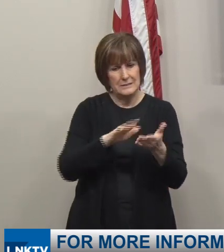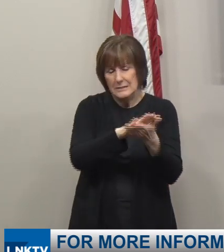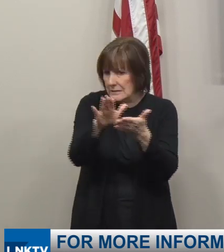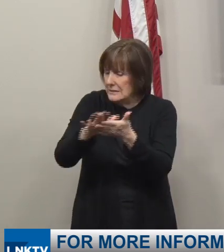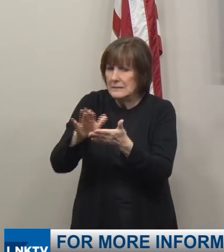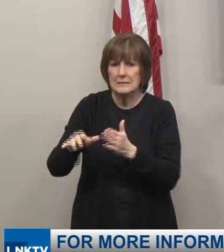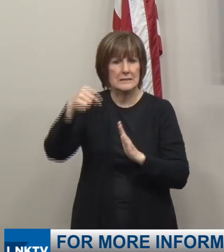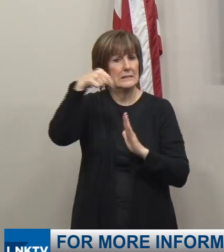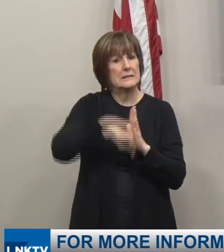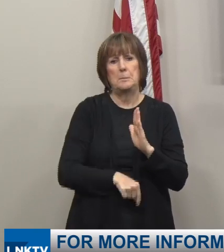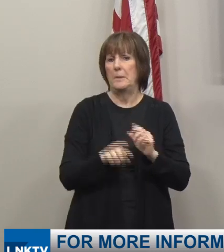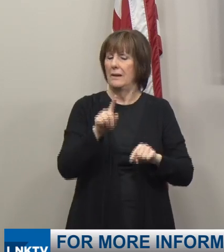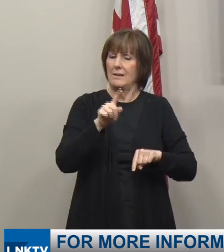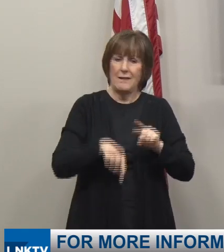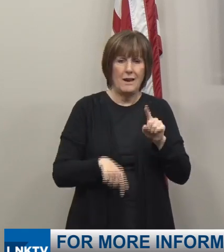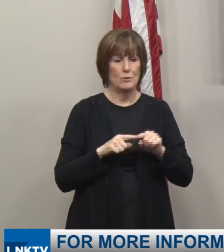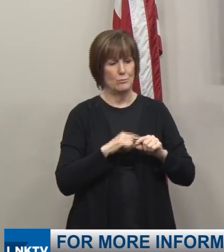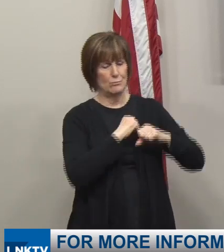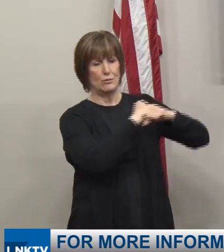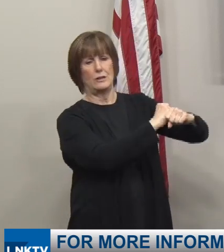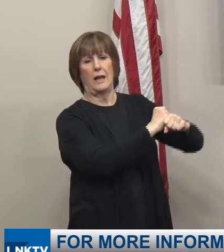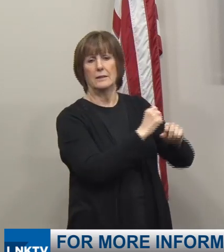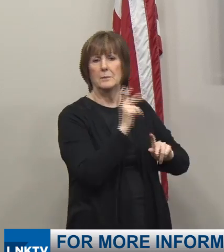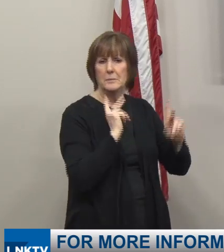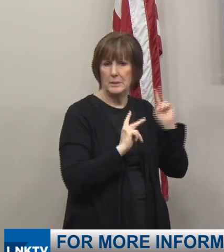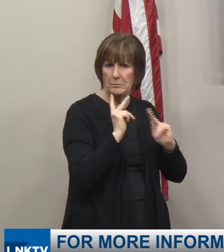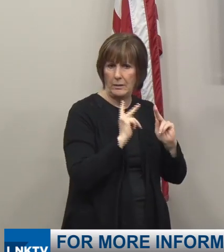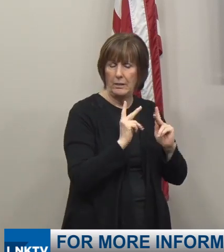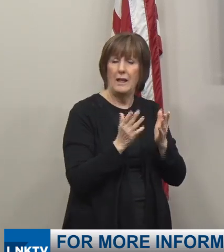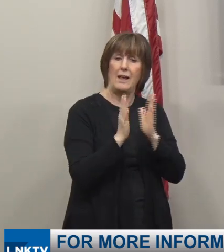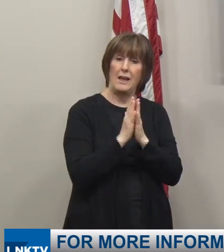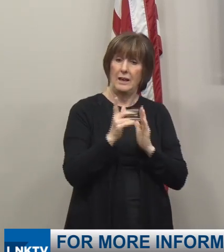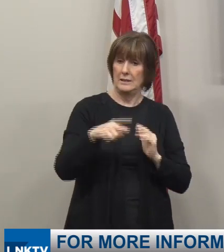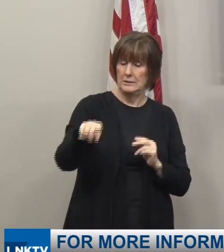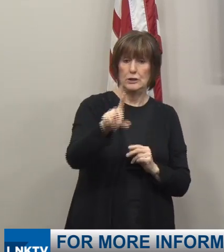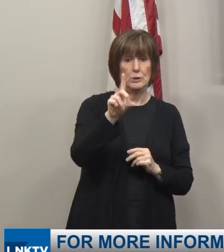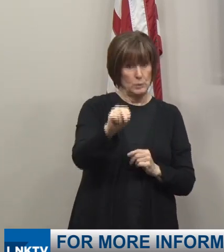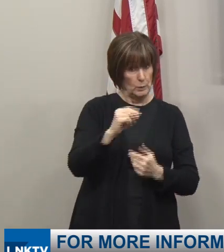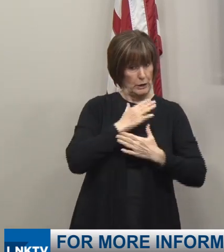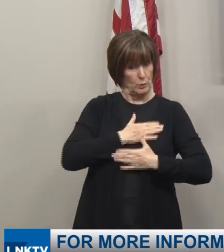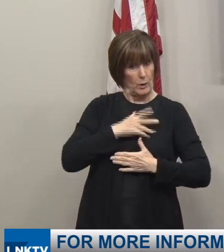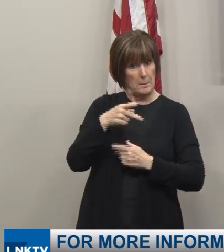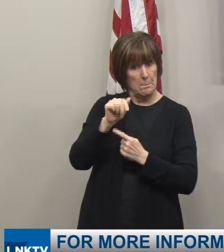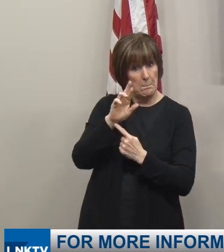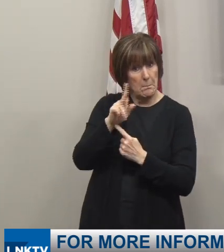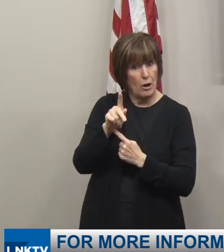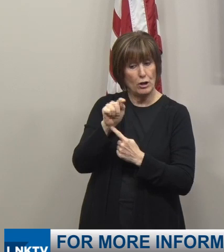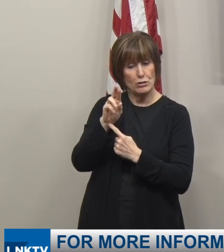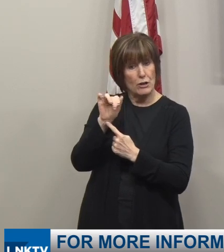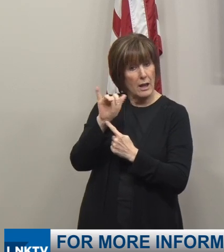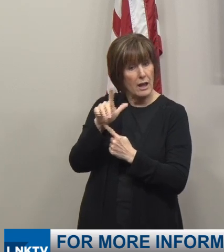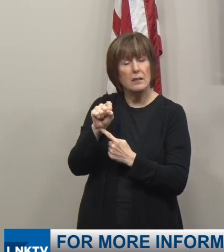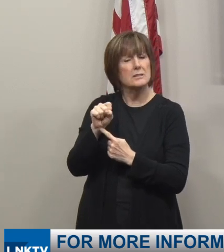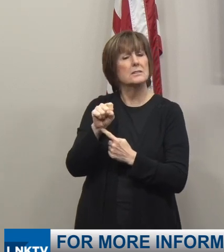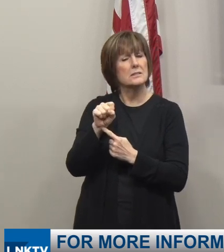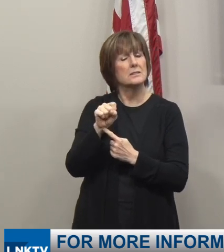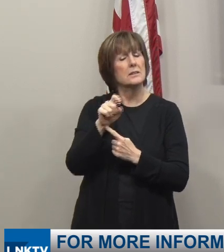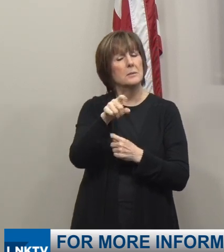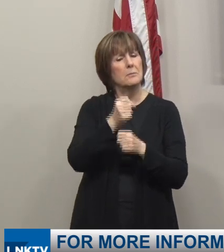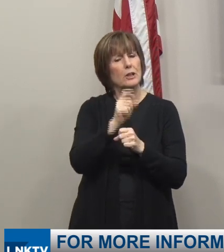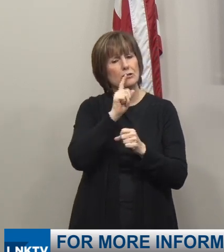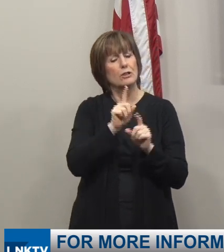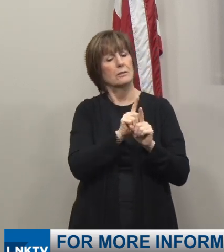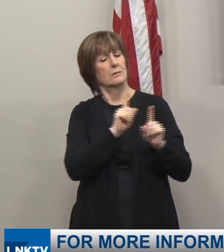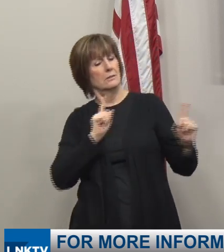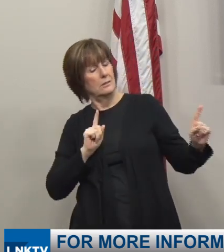regularity that would be necessary to protect the public. So we ask that if you do enjoy our parks and trails, practice 6 feet of distance